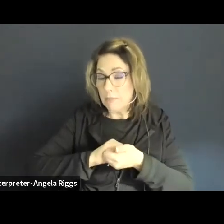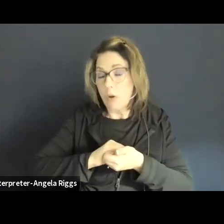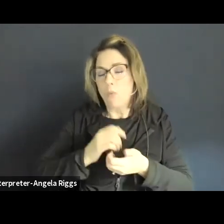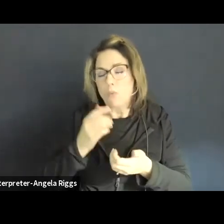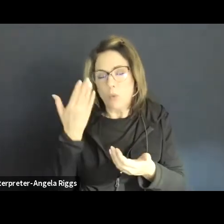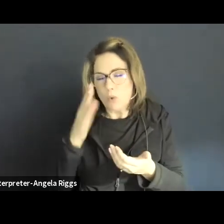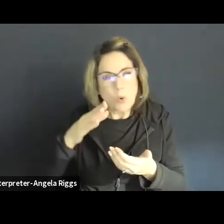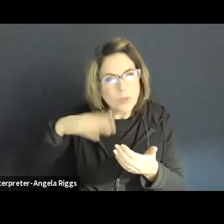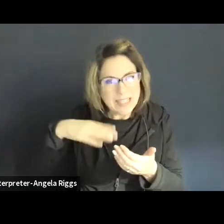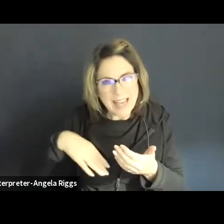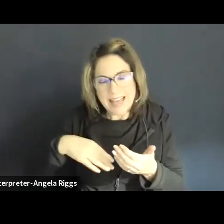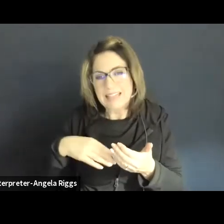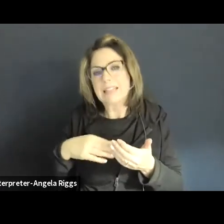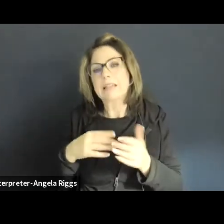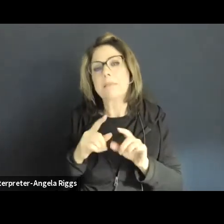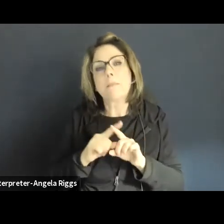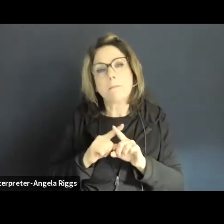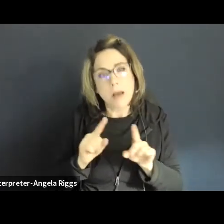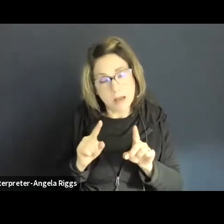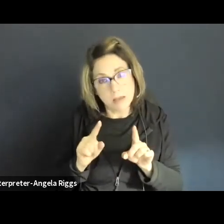just note that